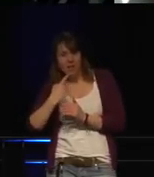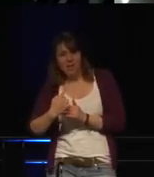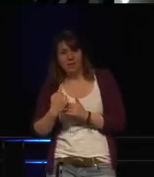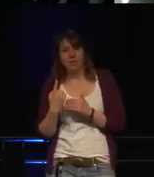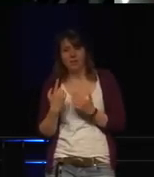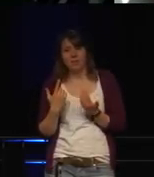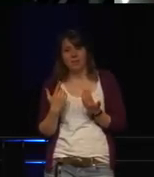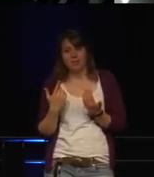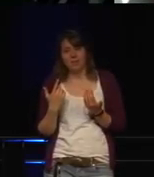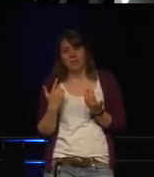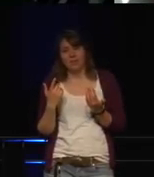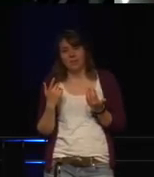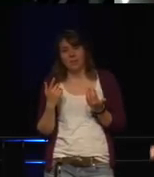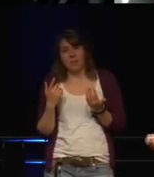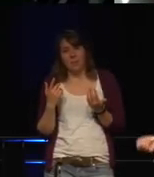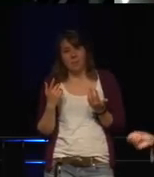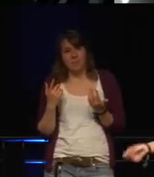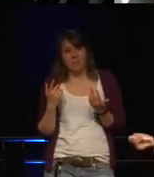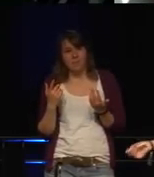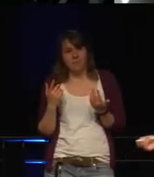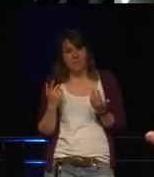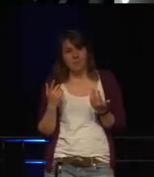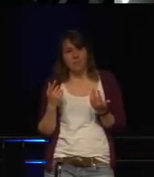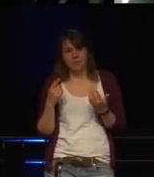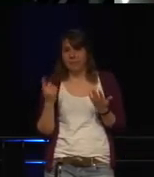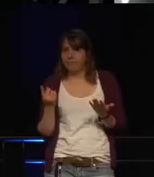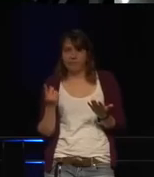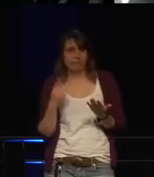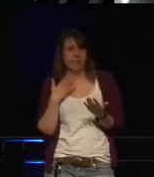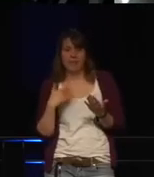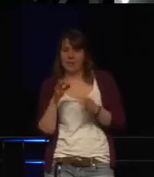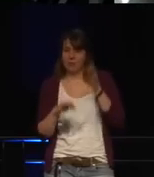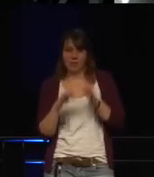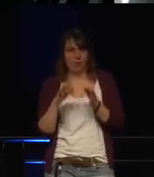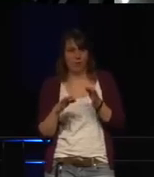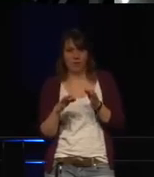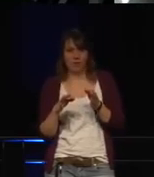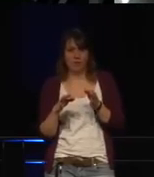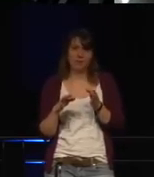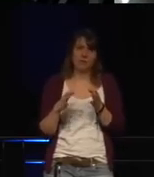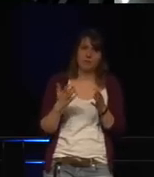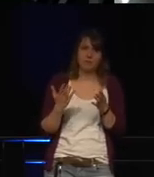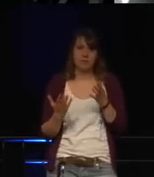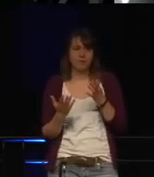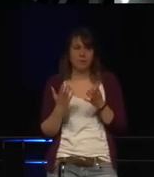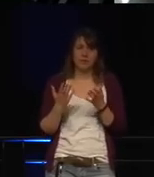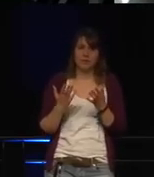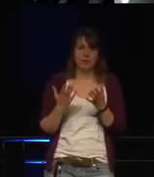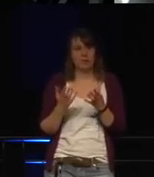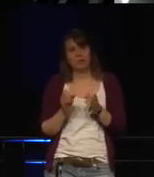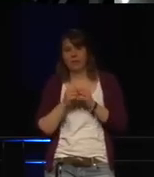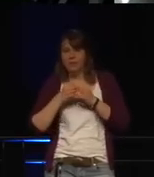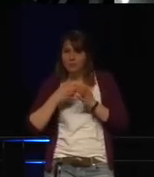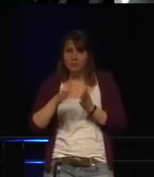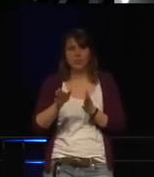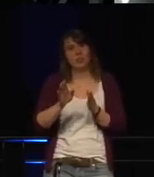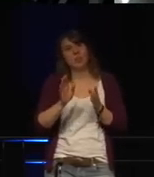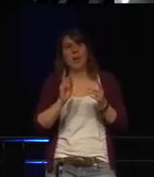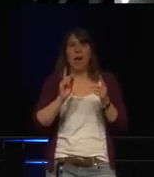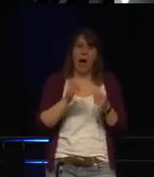And actually, one of the most important things that he was telling me is that